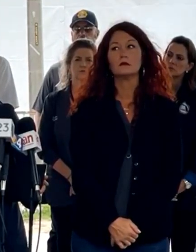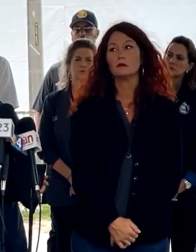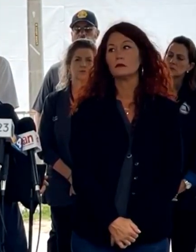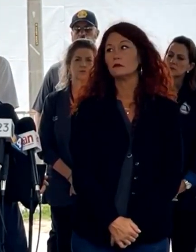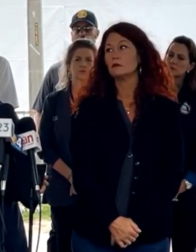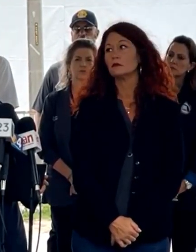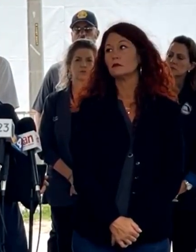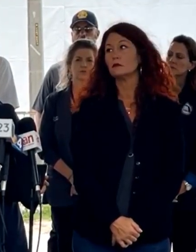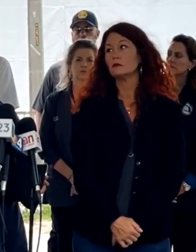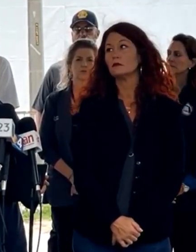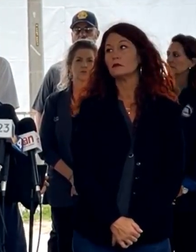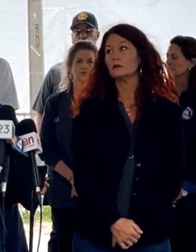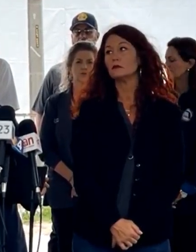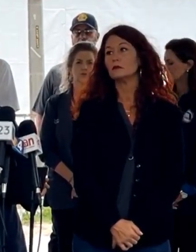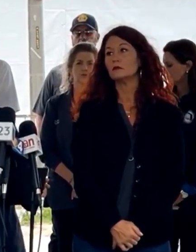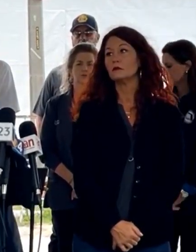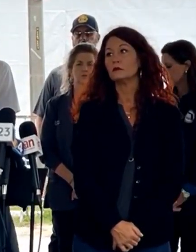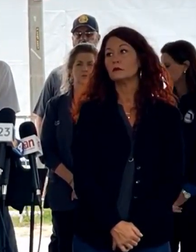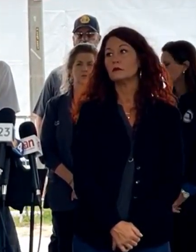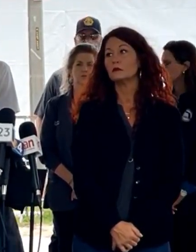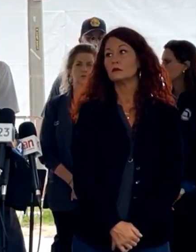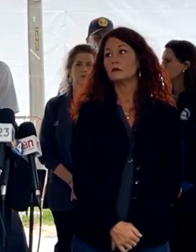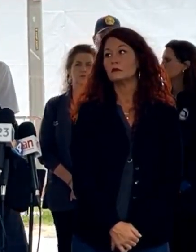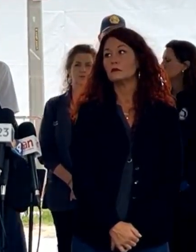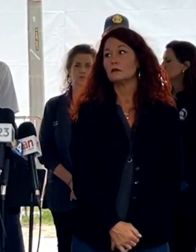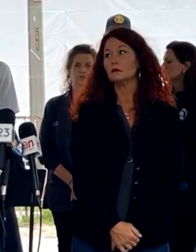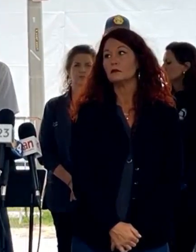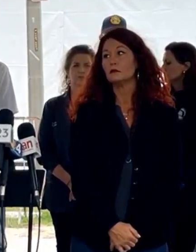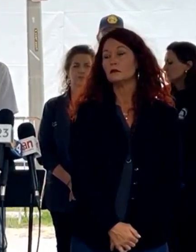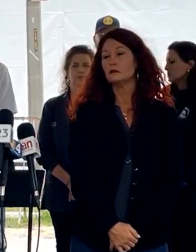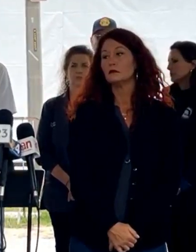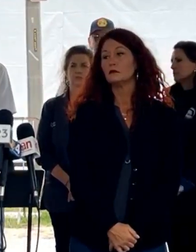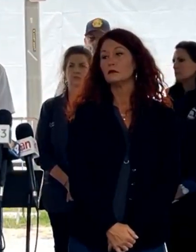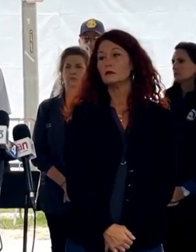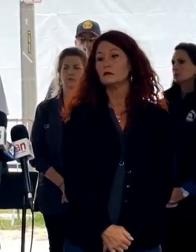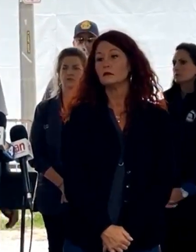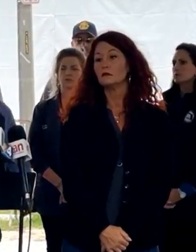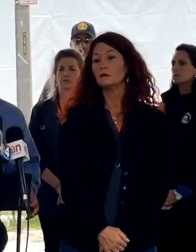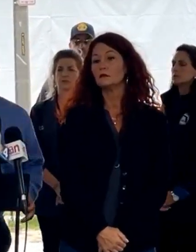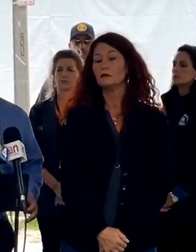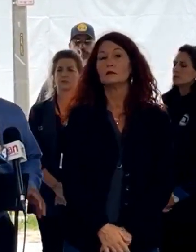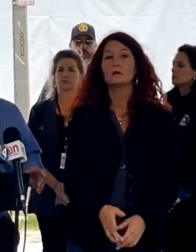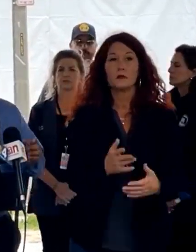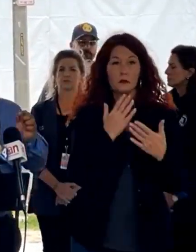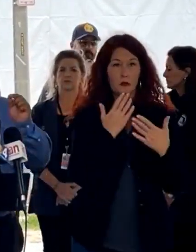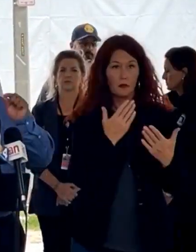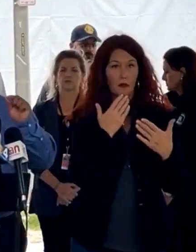de su vida. Gracias. Thank you, Madam Mayor. Thank you, folks. Our next joint